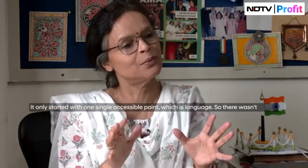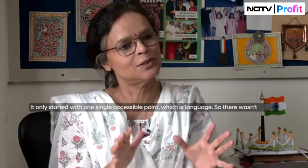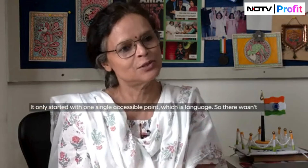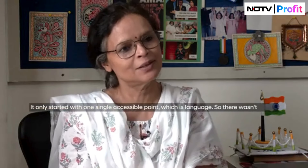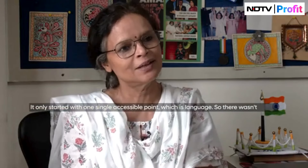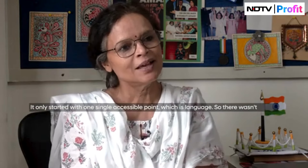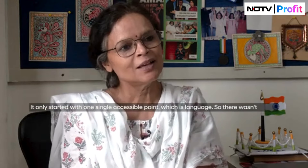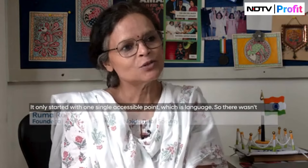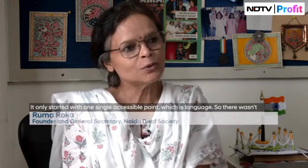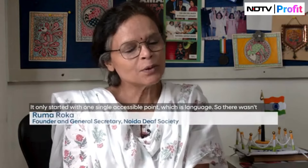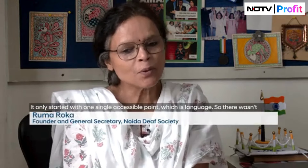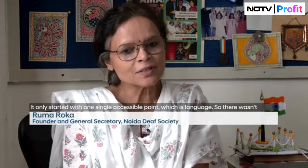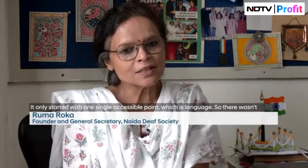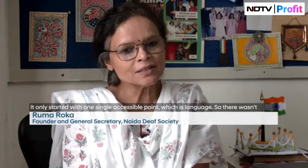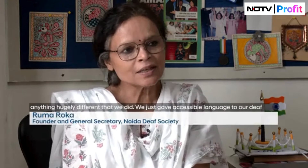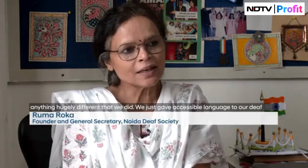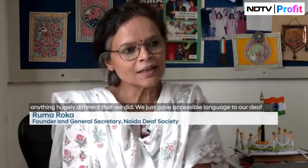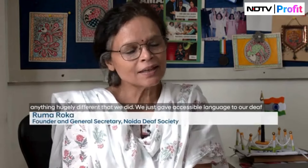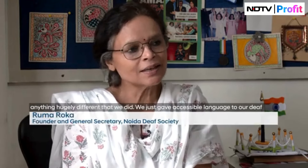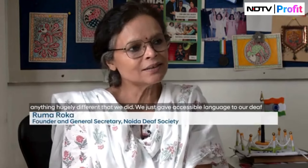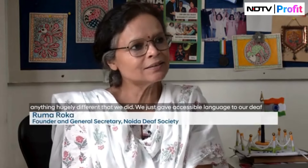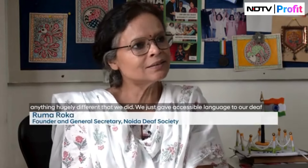language. So there wasn't anything